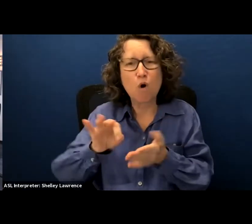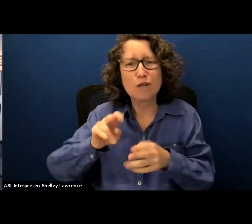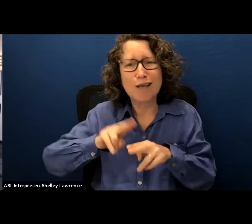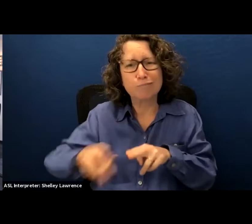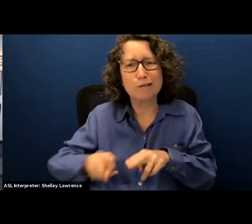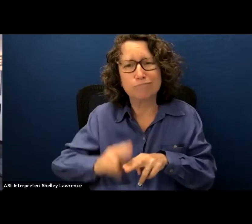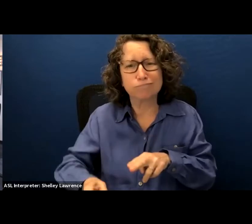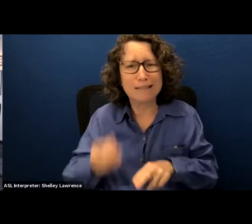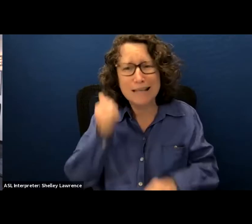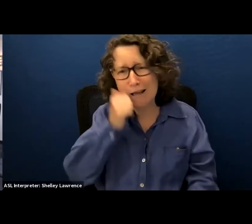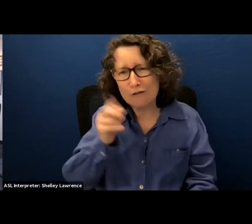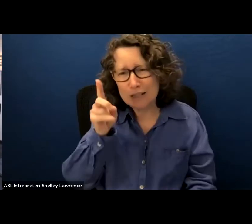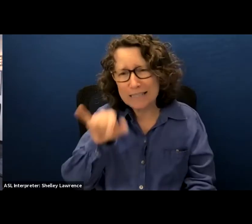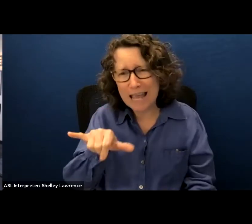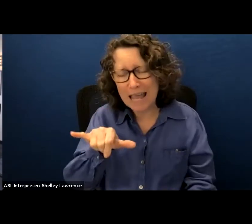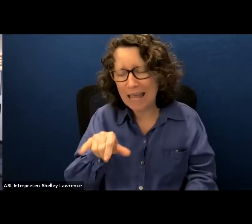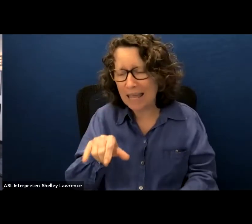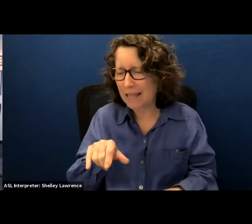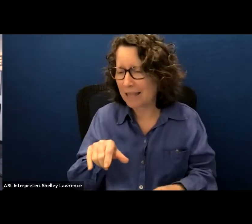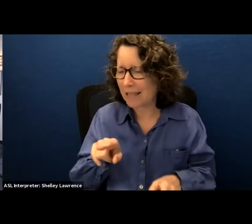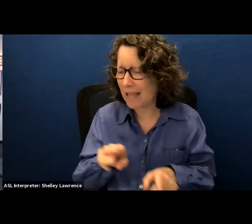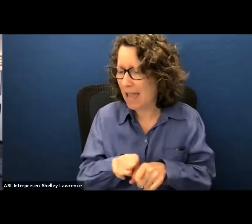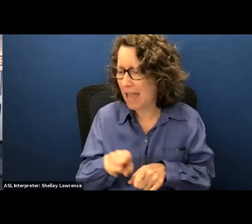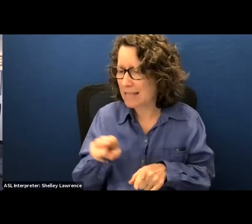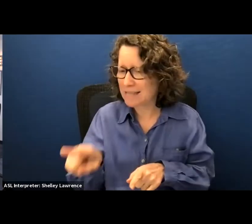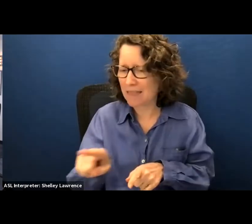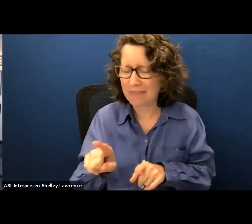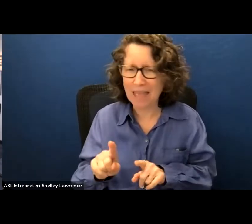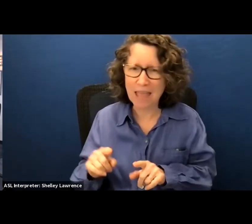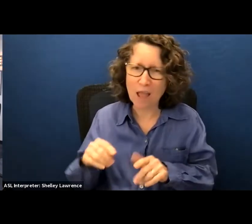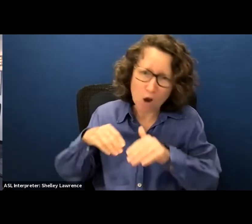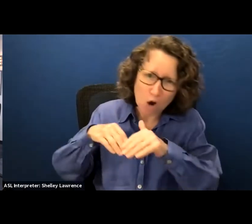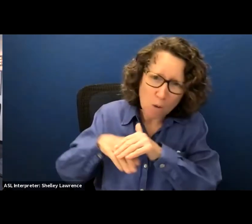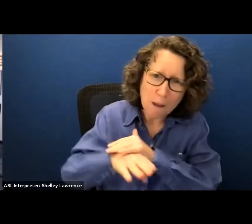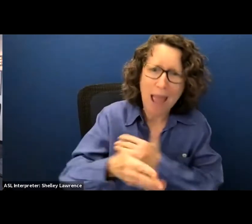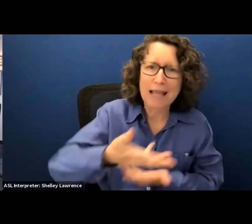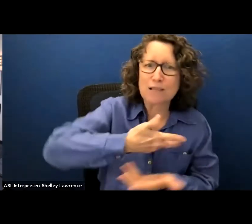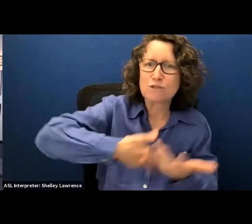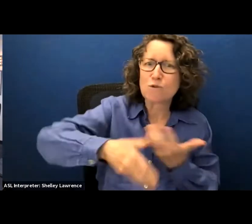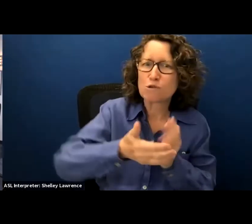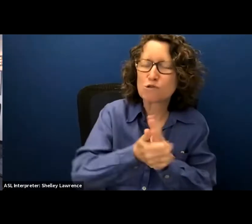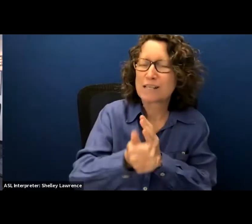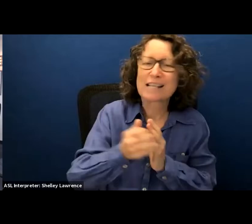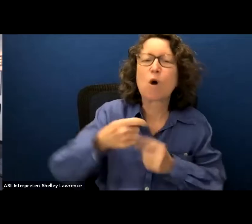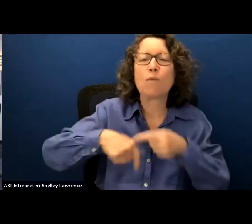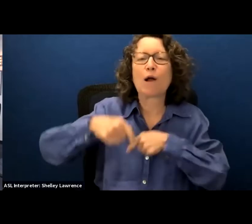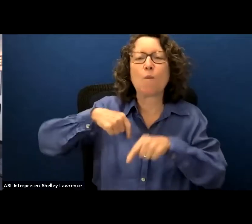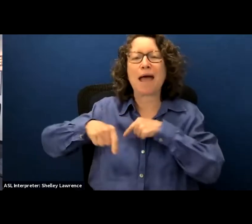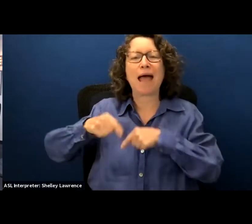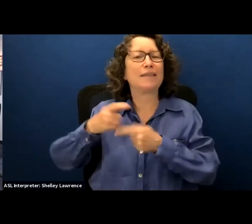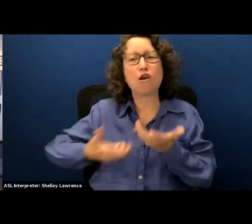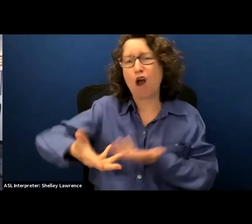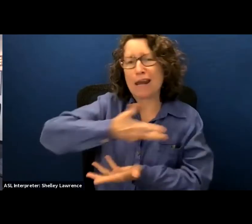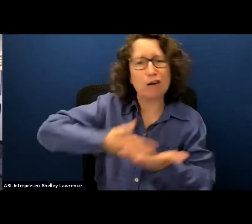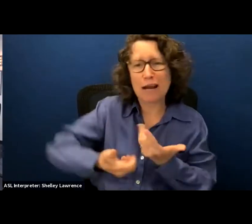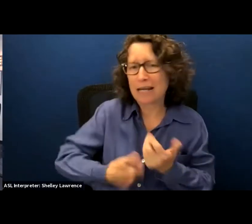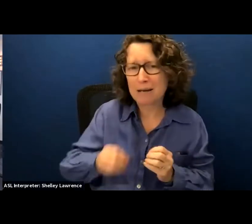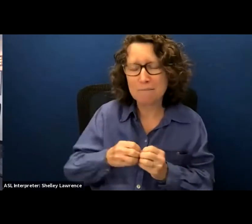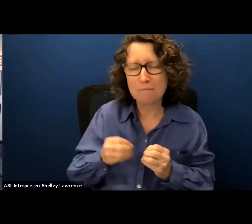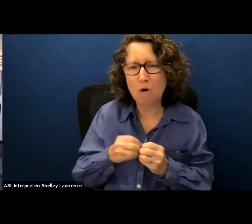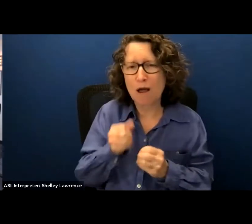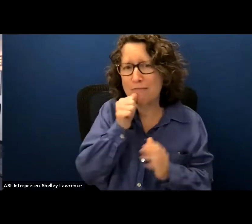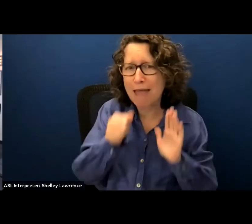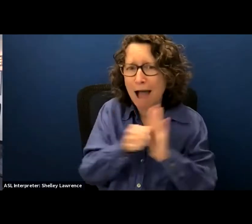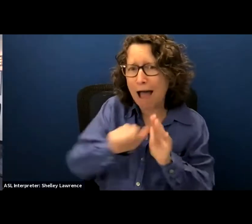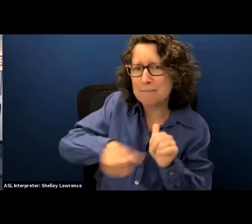scores drop, as they go back in social skills because they're not even interacting anymore. They're able to hide behind